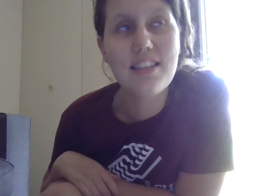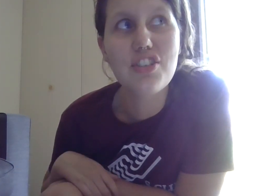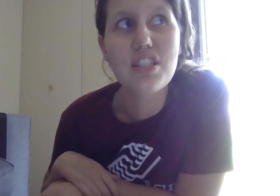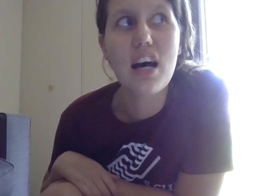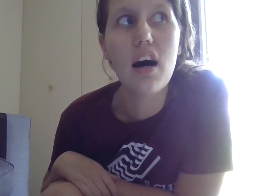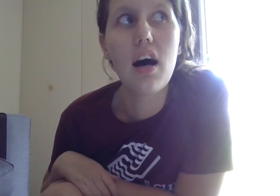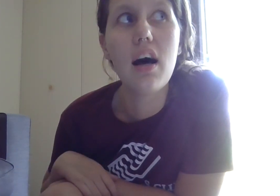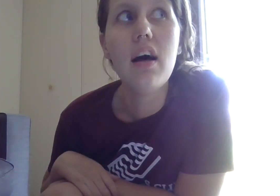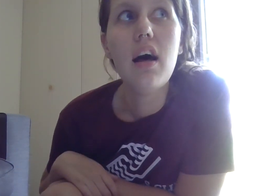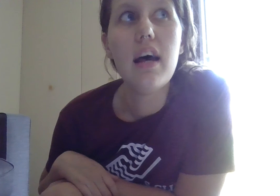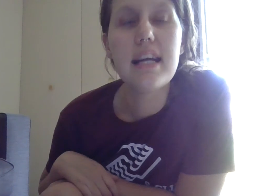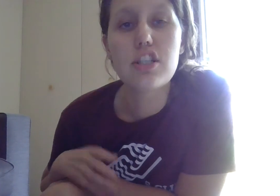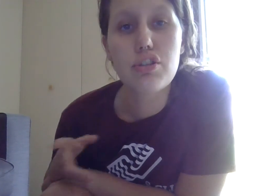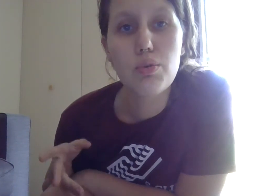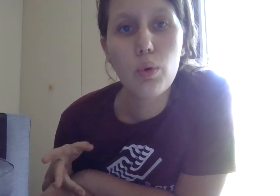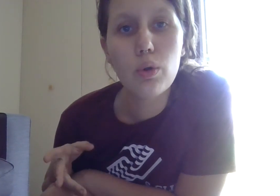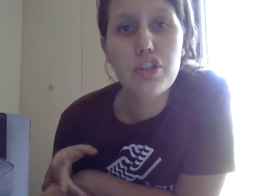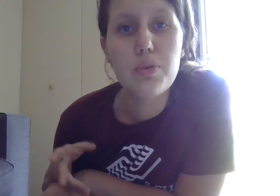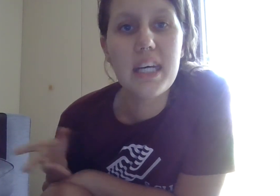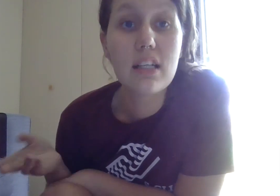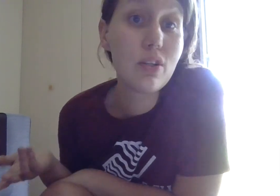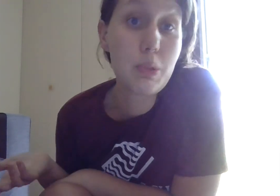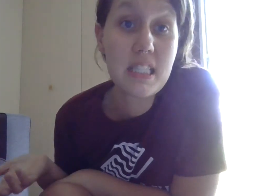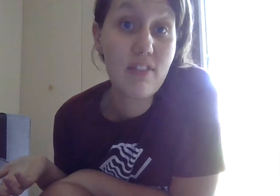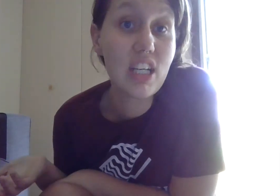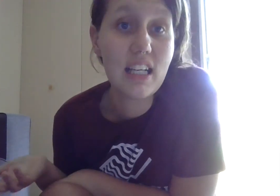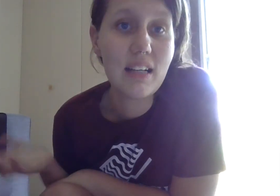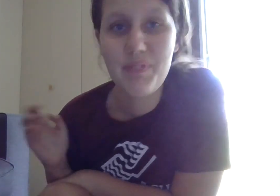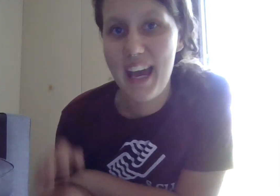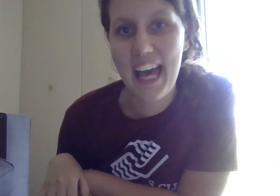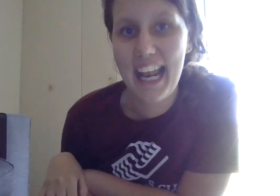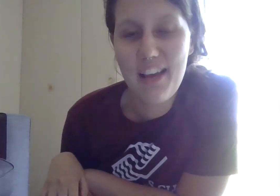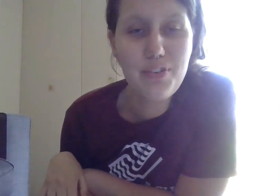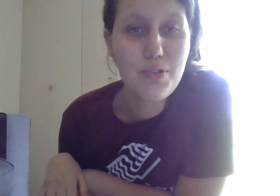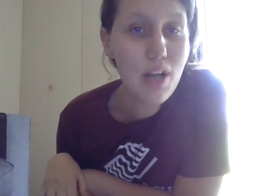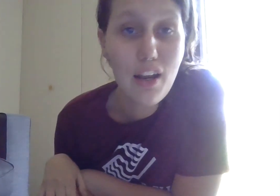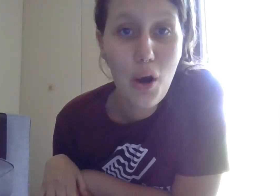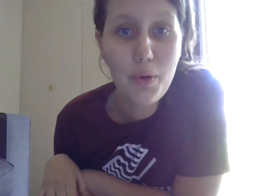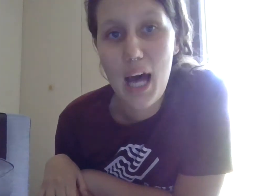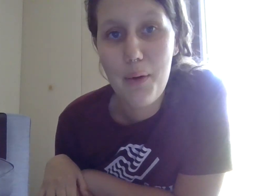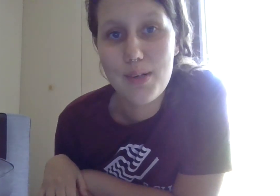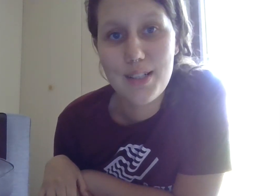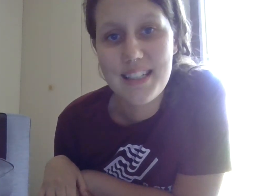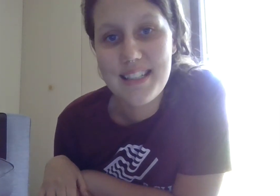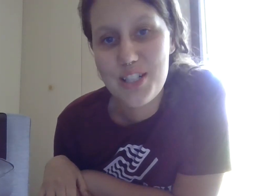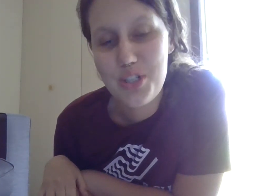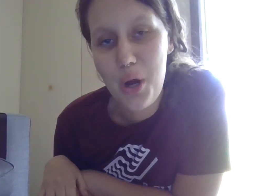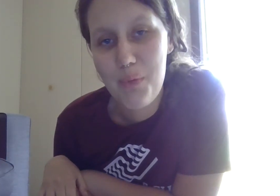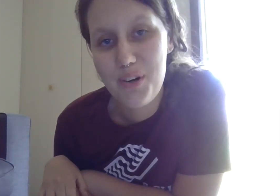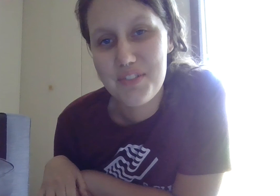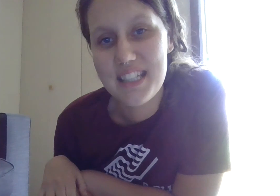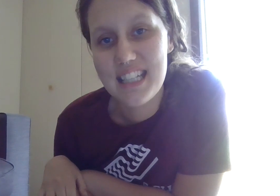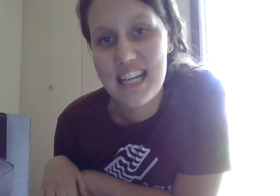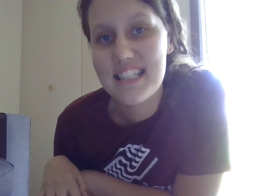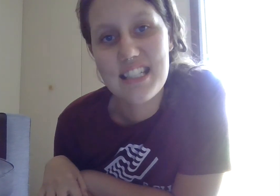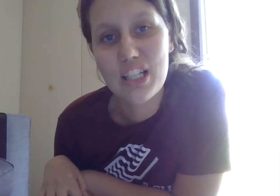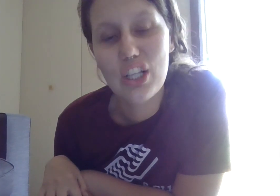just it's a tool to inclusivity. And if you do not know what that word is, that's your homework for the day, is to look